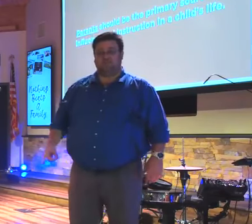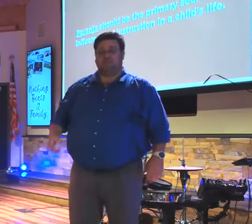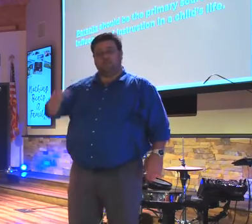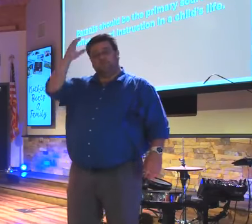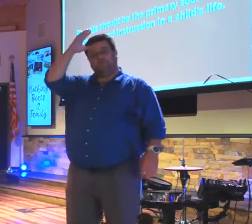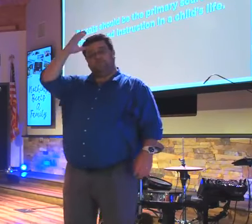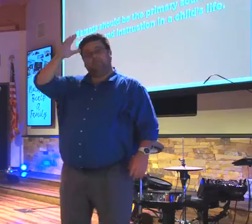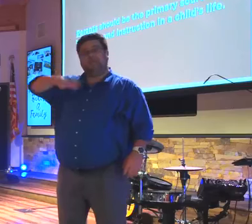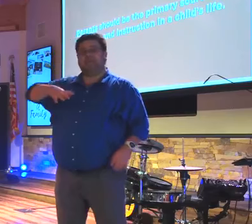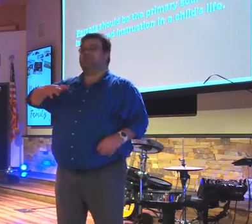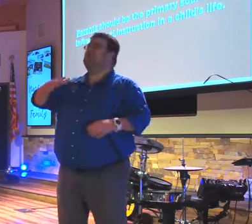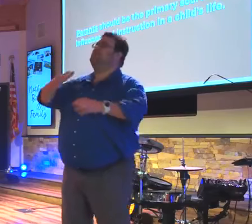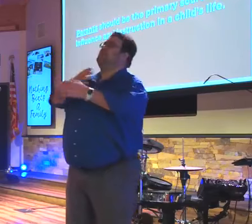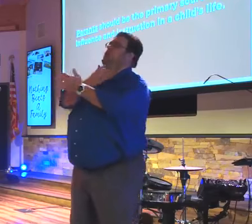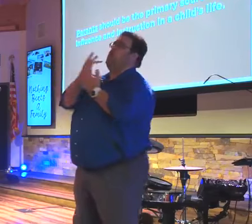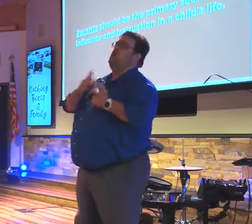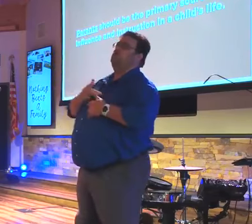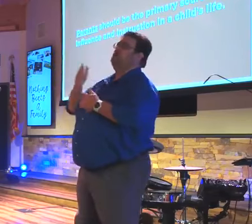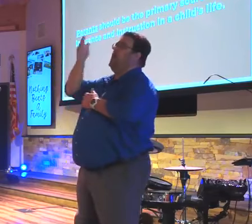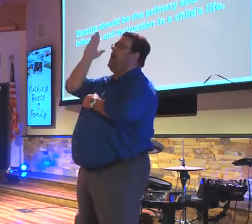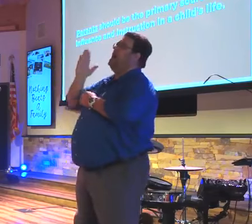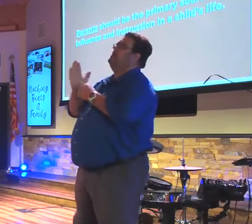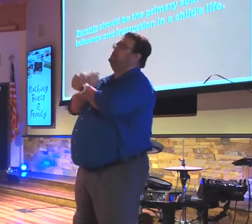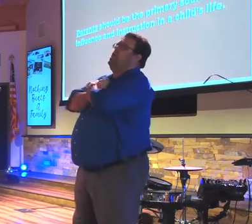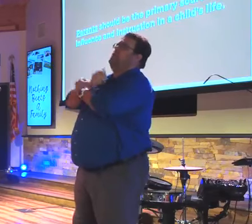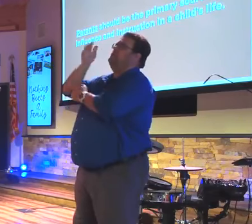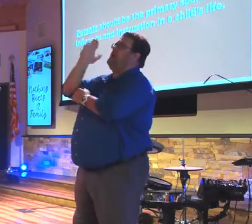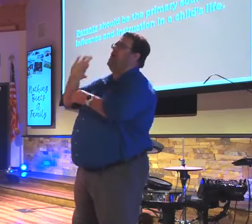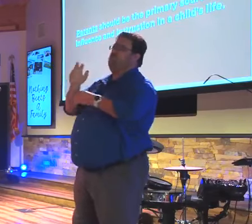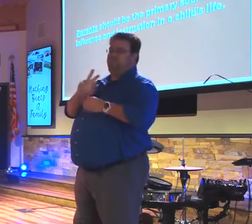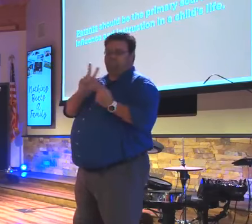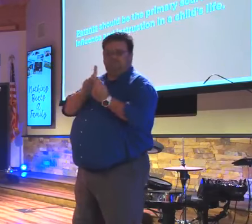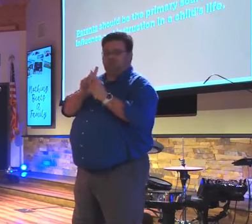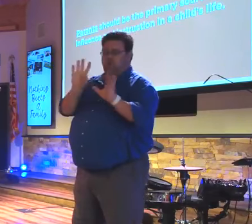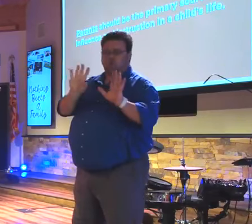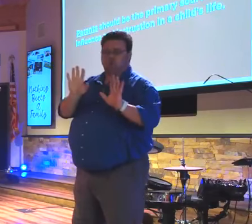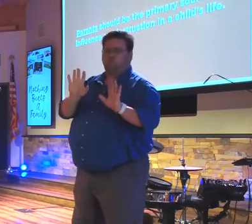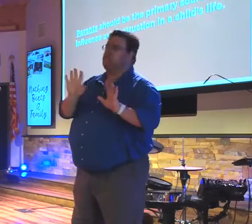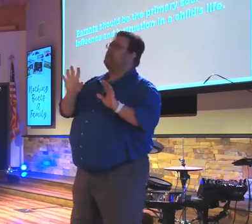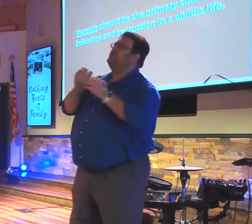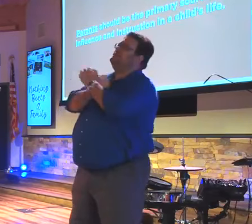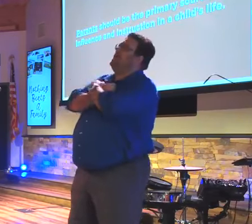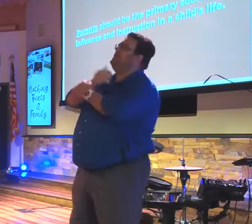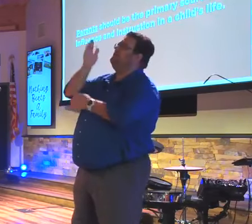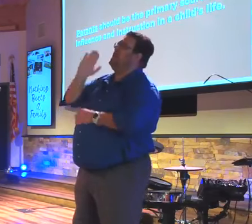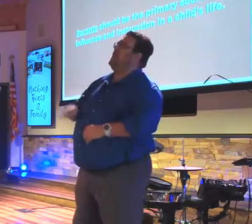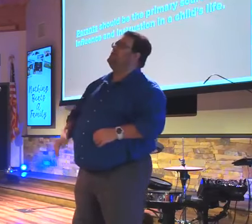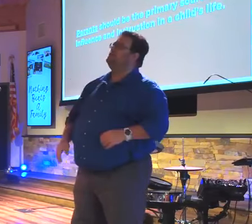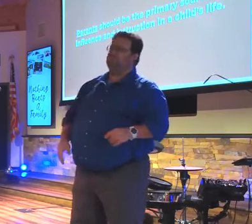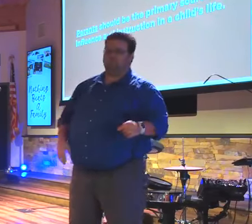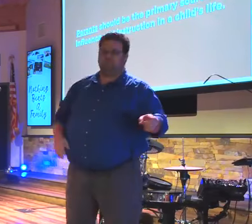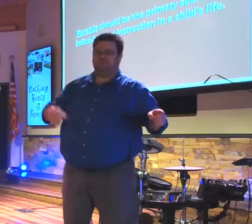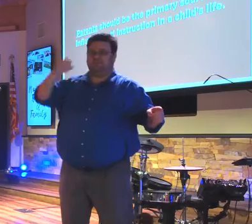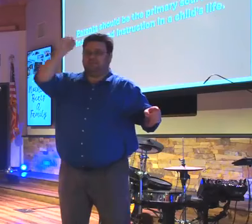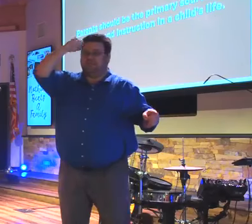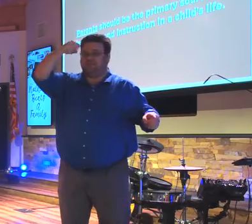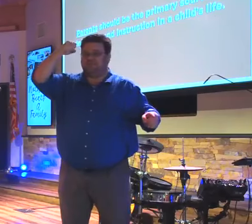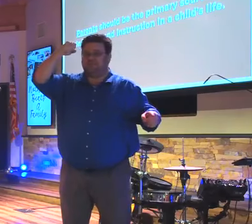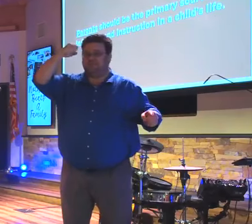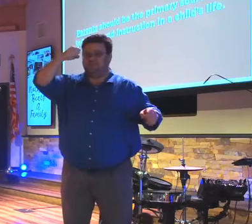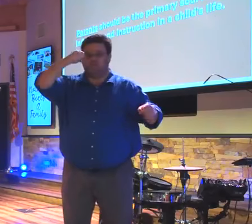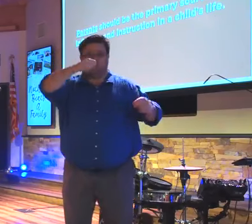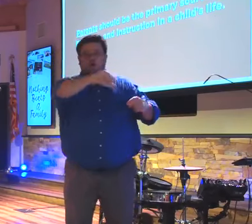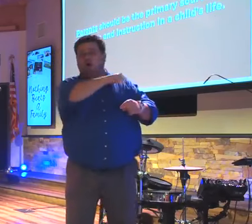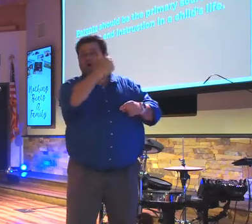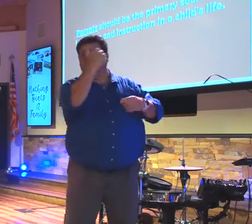He loved God so much. Was he perfect? No, but man, he loved God. Other than Solomon, none of David's